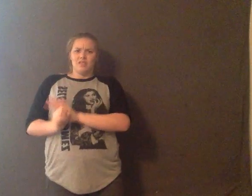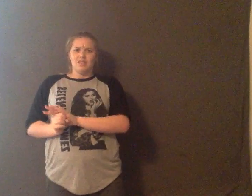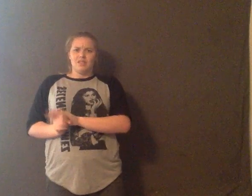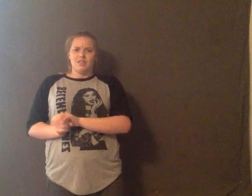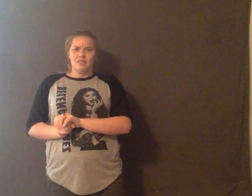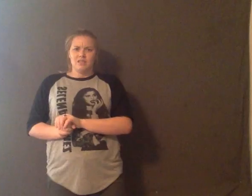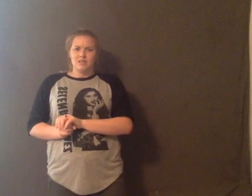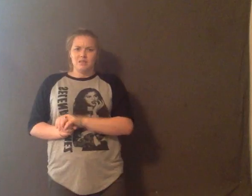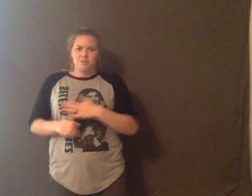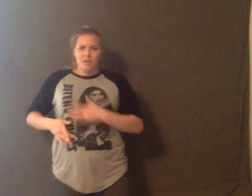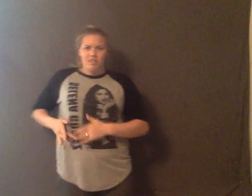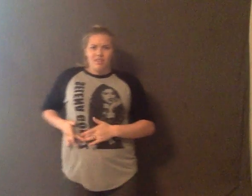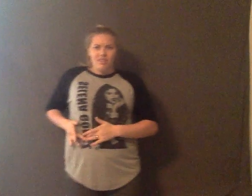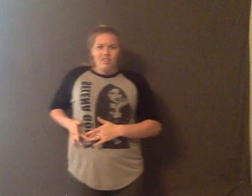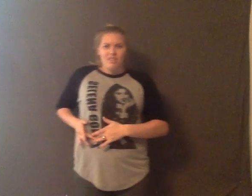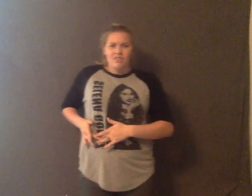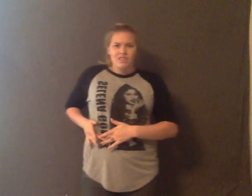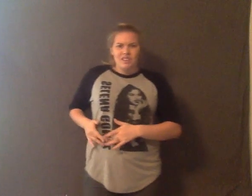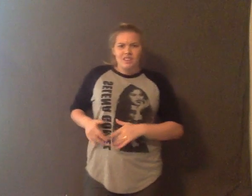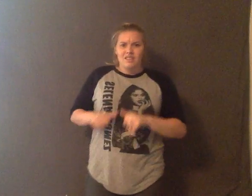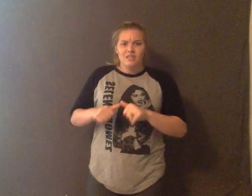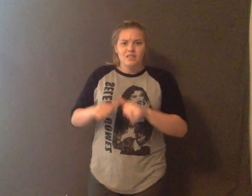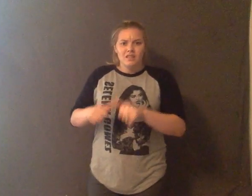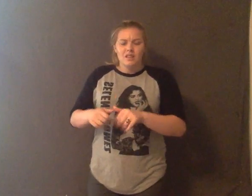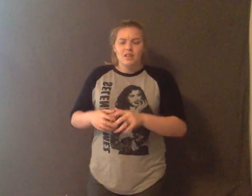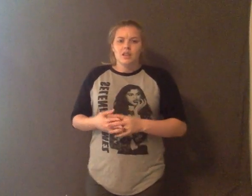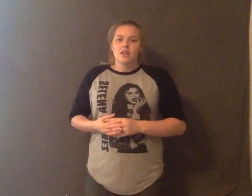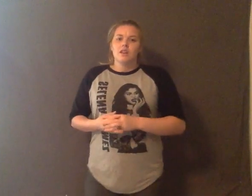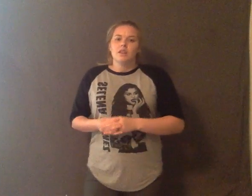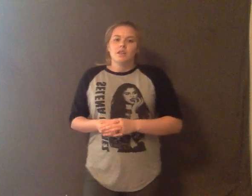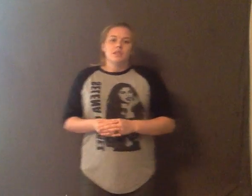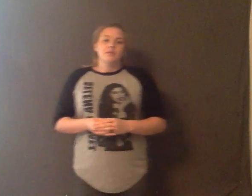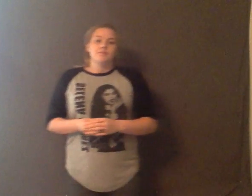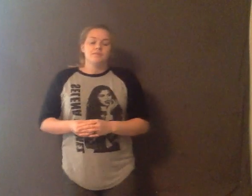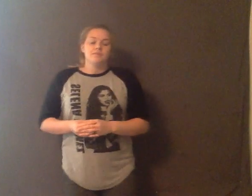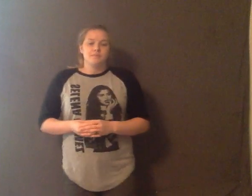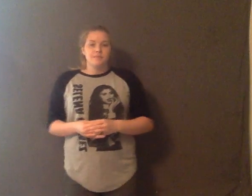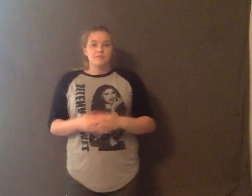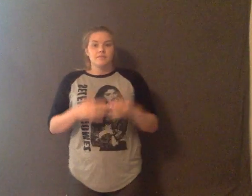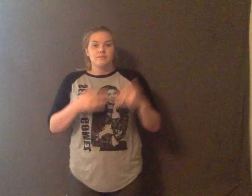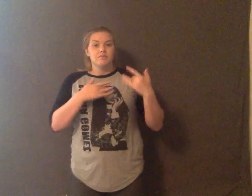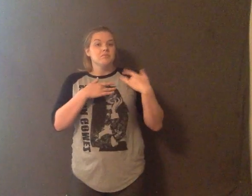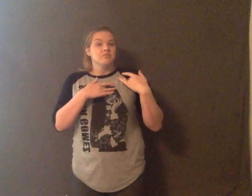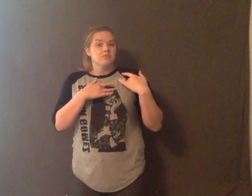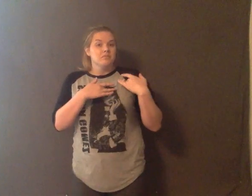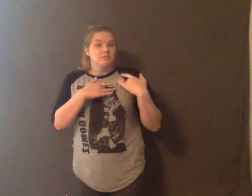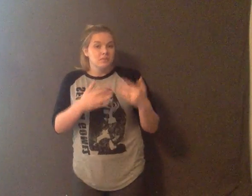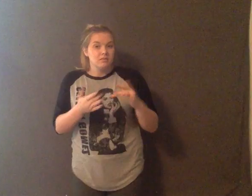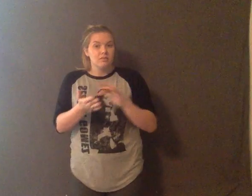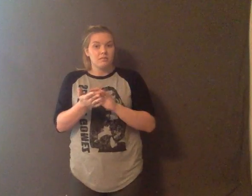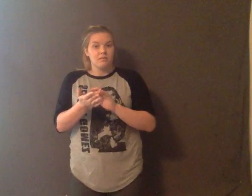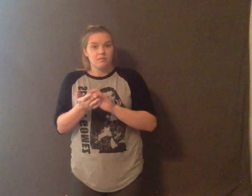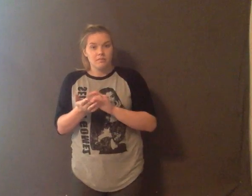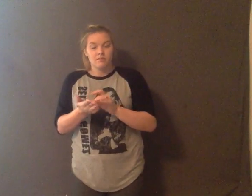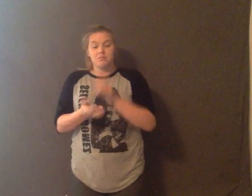liver is going to last taking all this stuff. Under conventional medical treatment, whether it be for autoimmune disease, or even conditions like high blood pressure